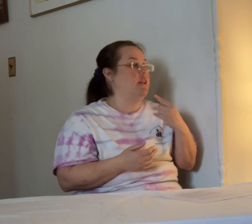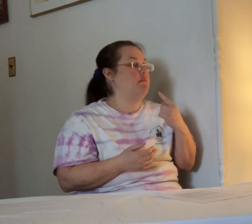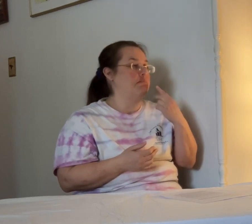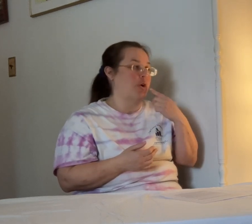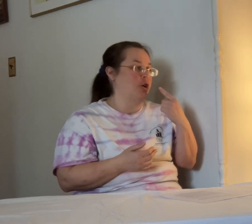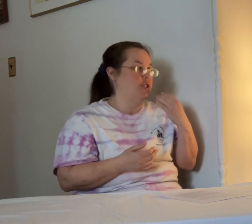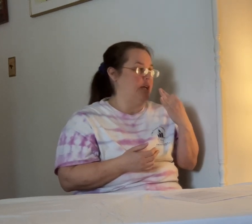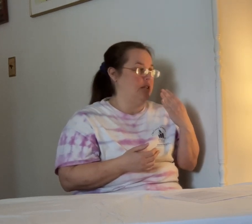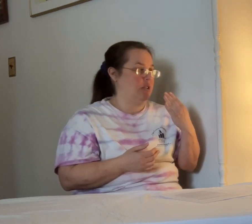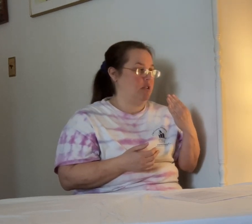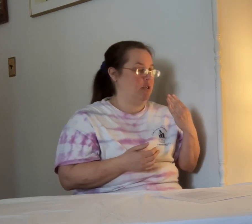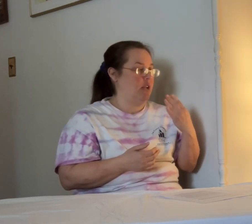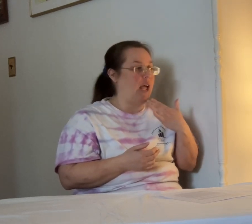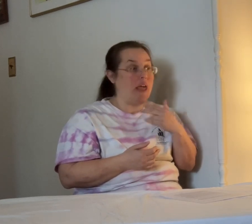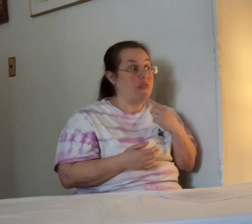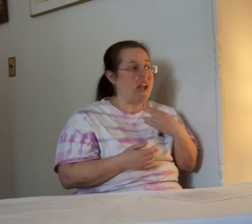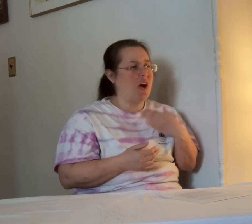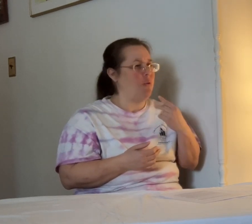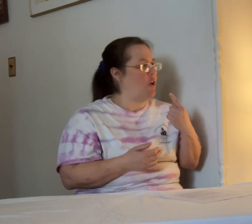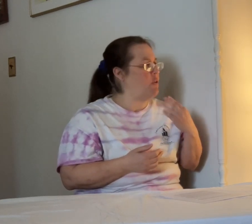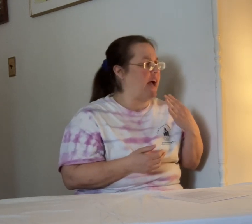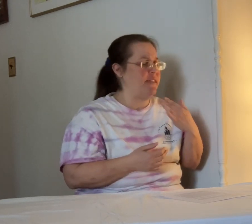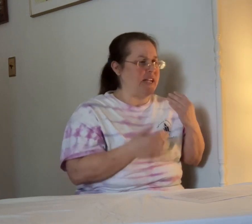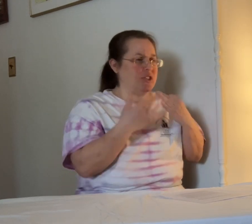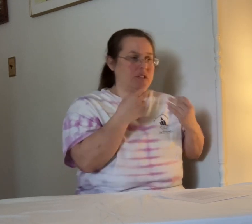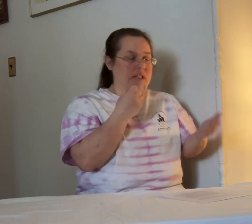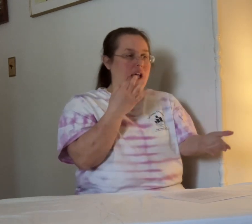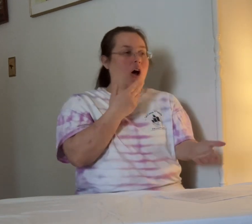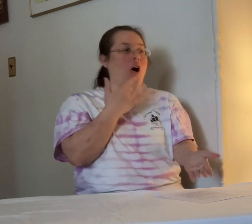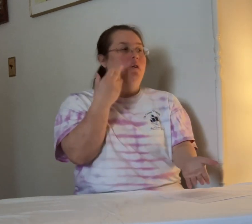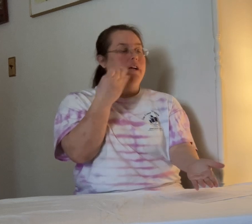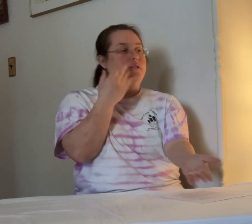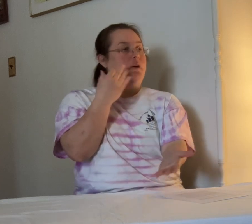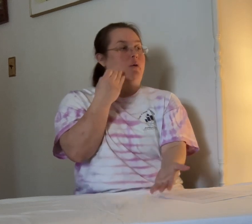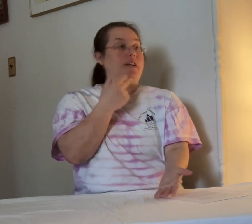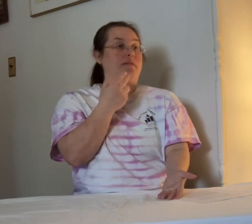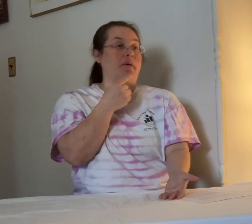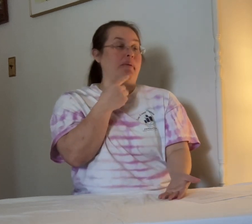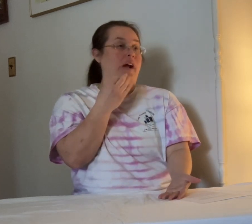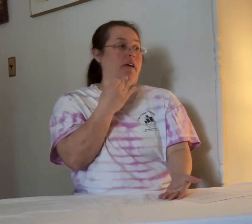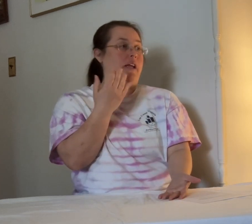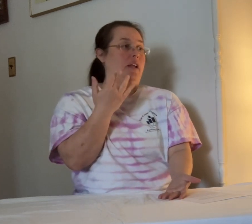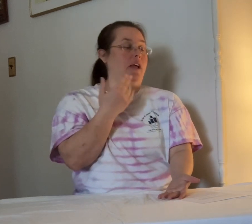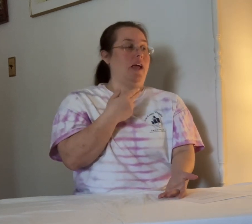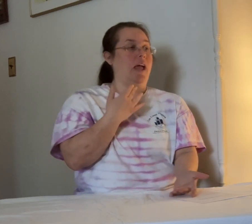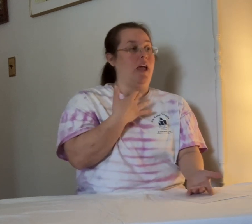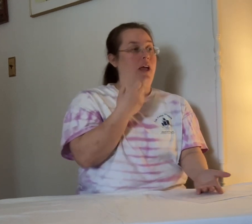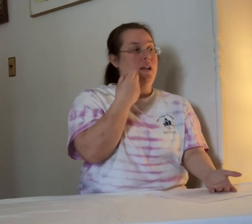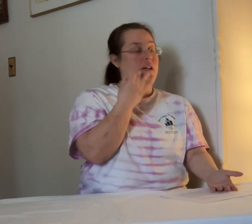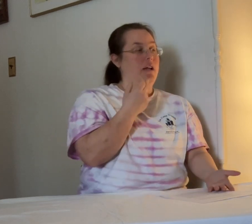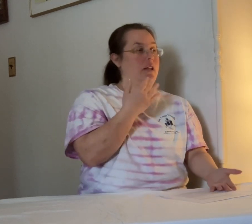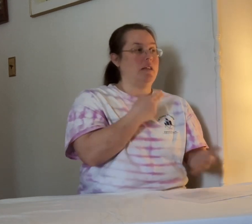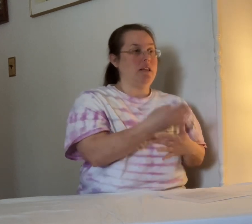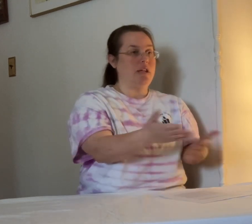in person. And they don't know that. They just say, oh, here's a request from a parent, and then they